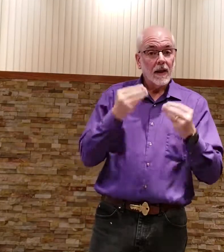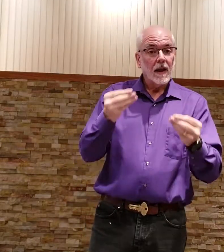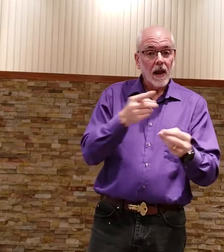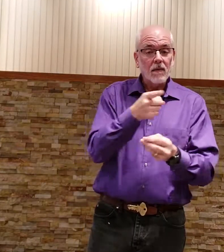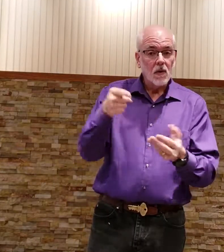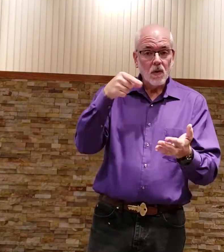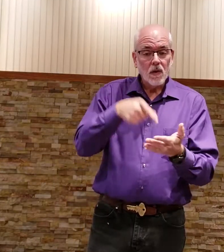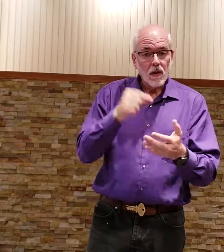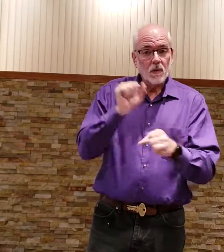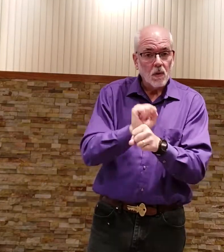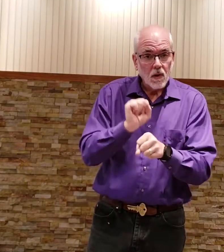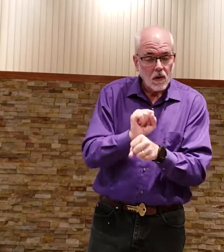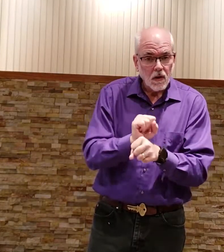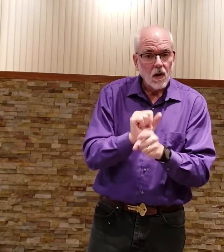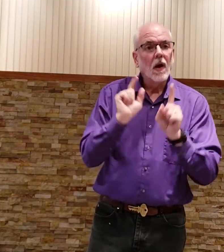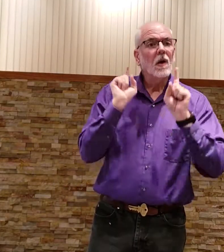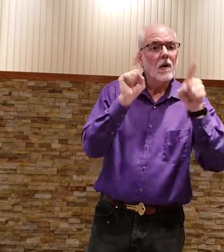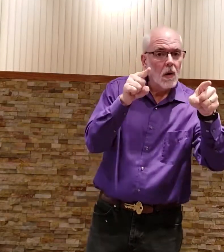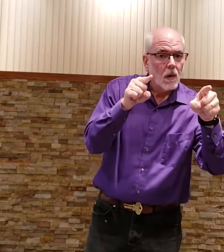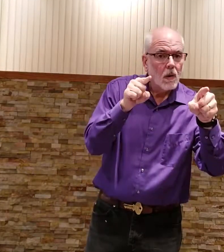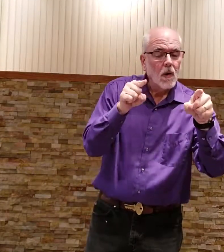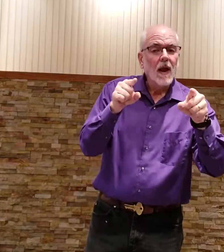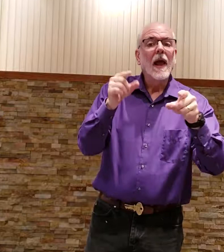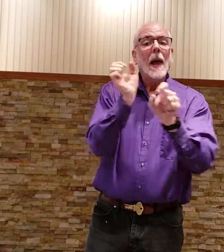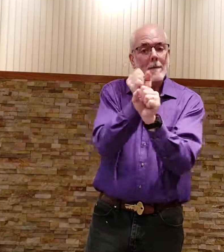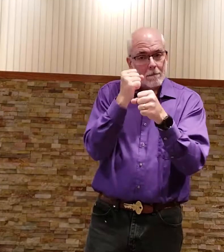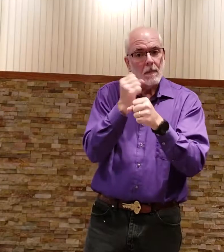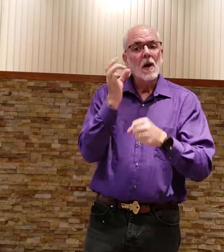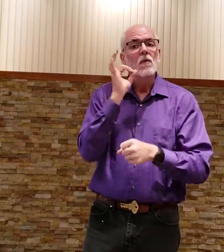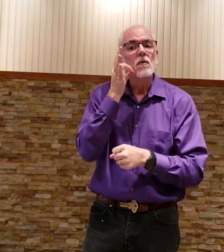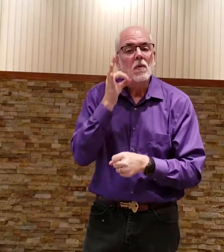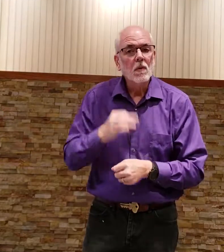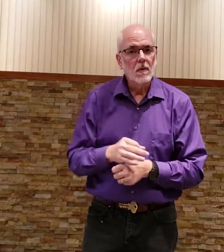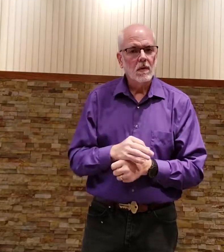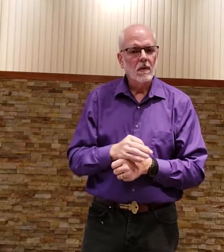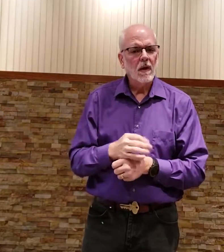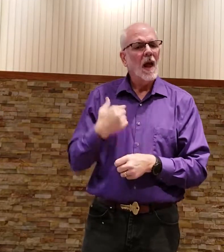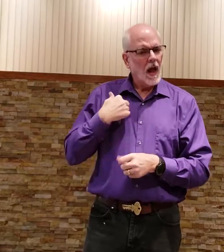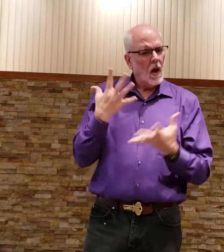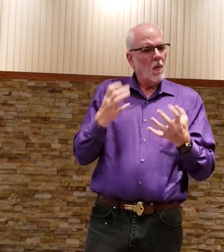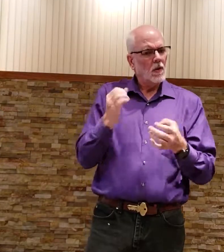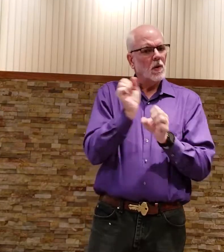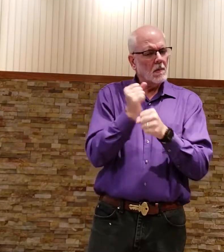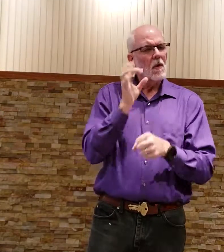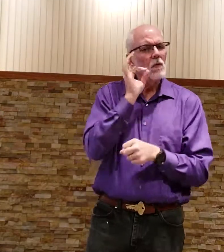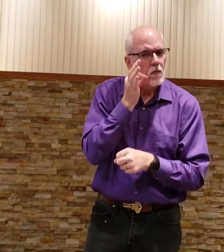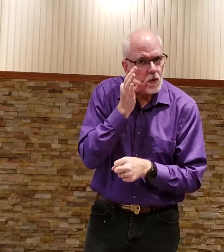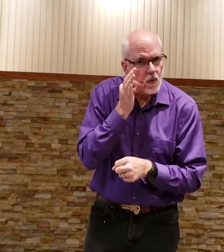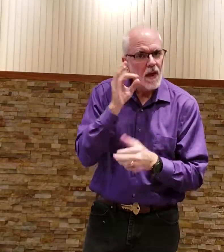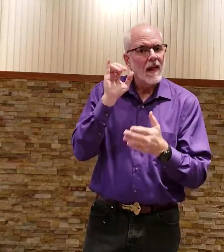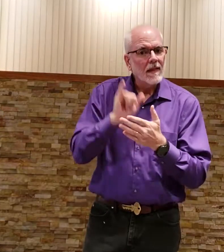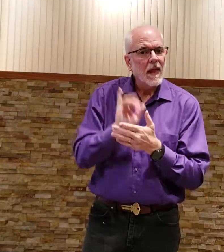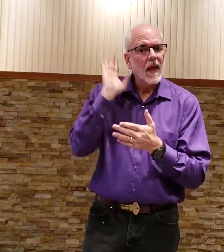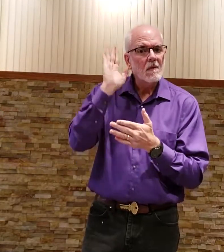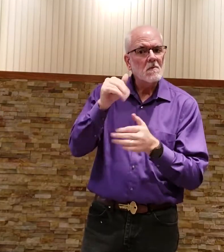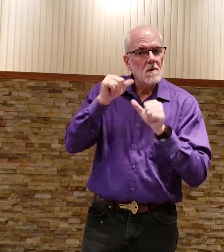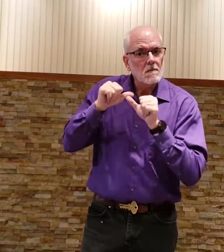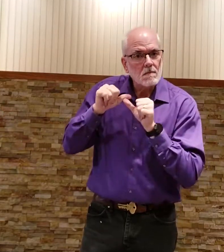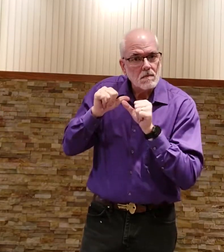word. Go and produce fruit. I want you to produce fruit that will last. Then